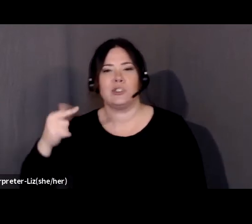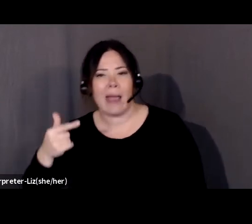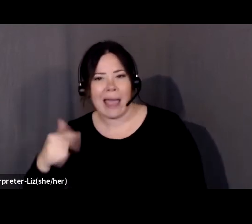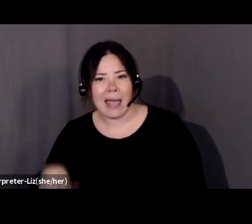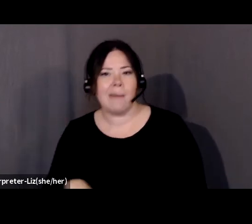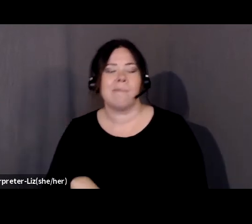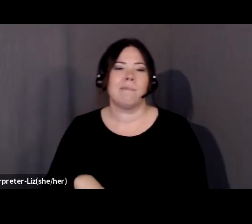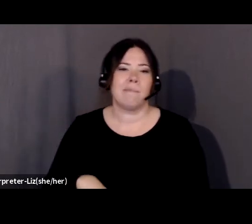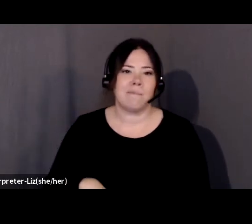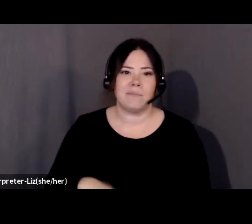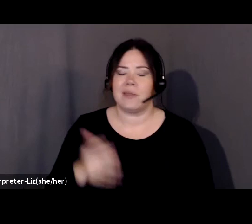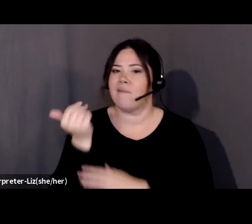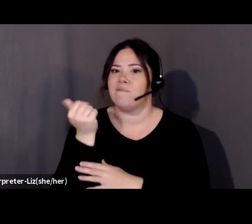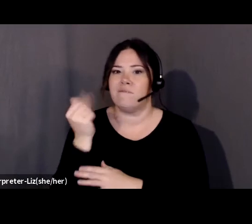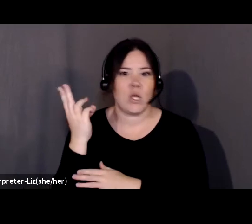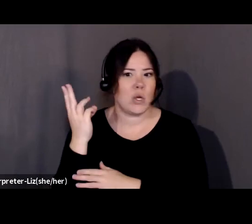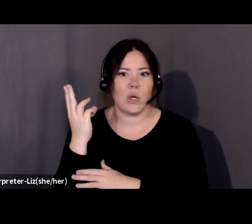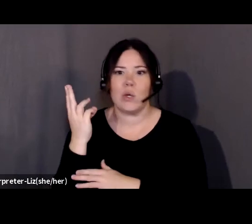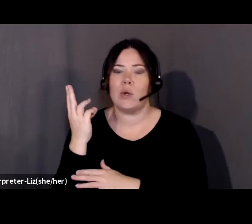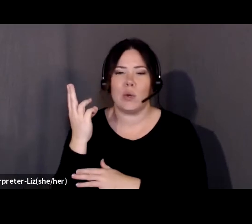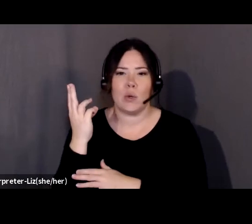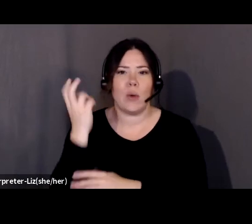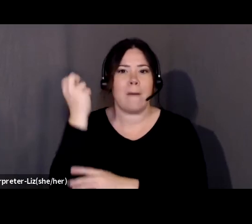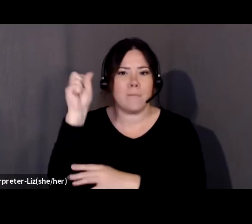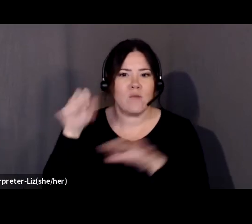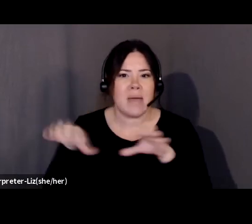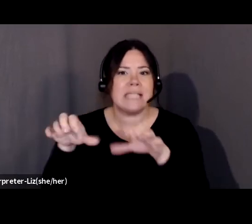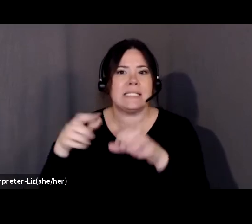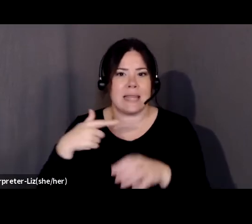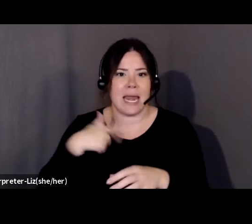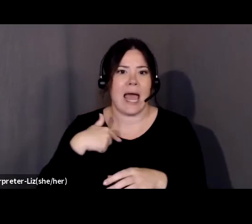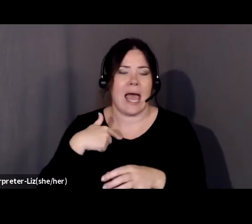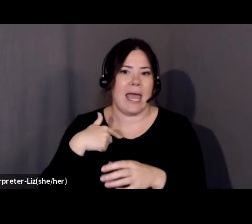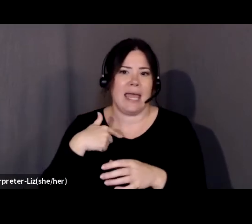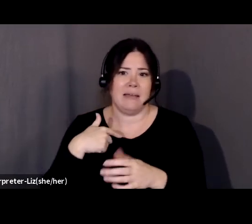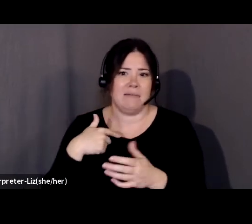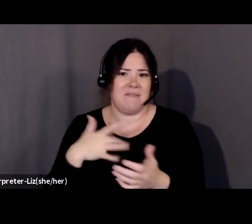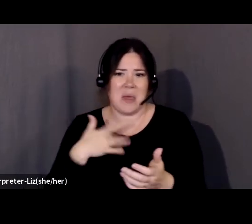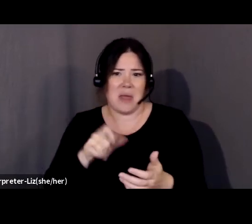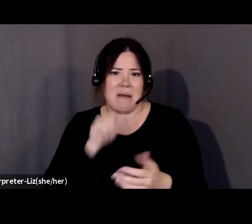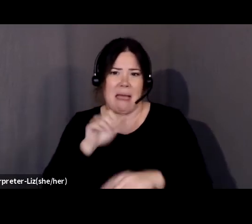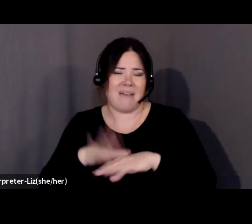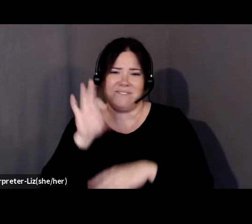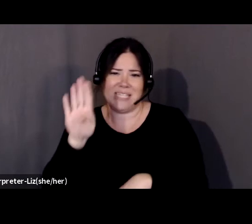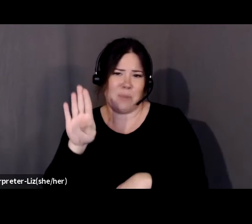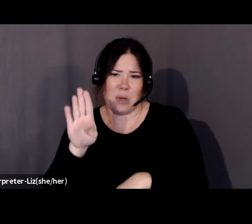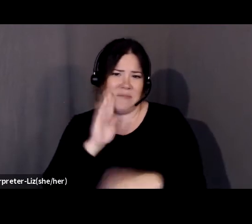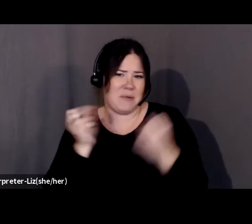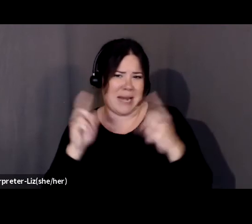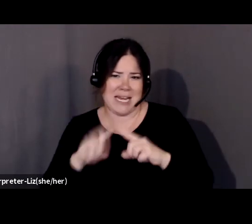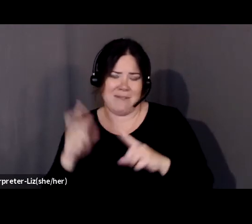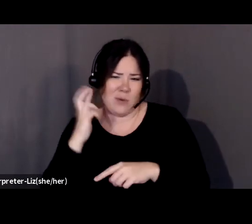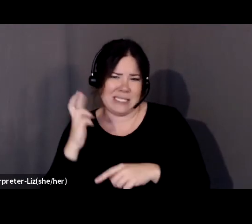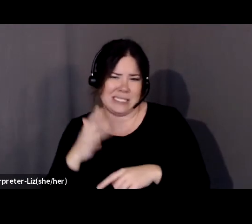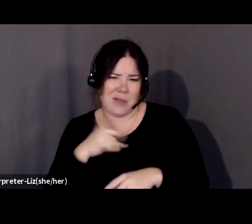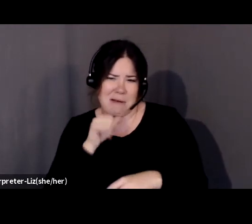few movements that I have been aware of and organizers are on Facebook for a variety of reasons.